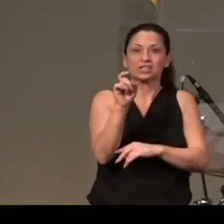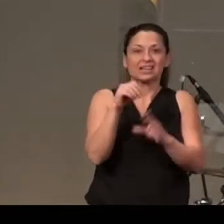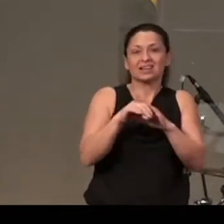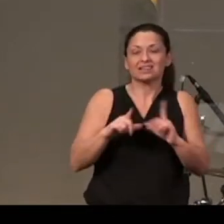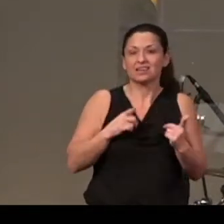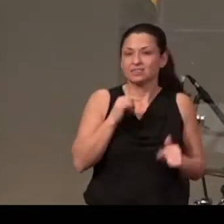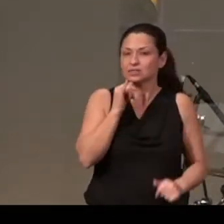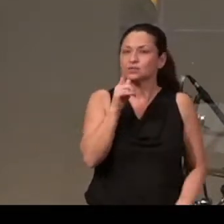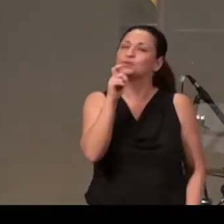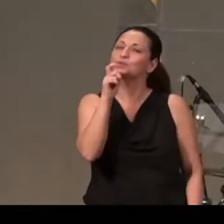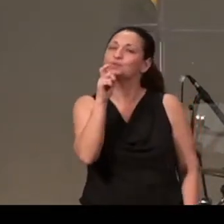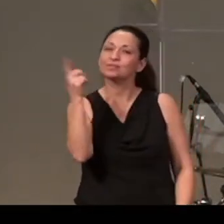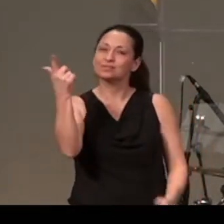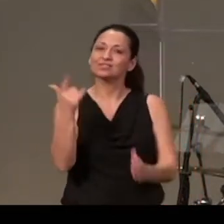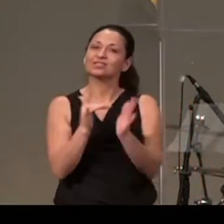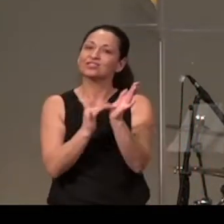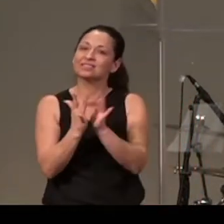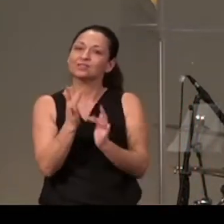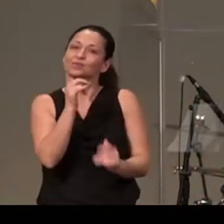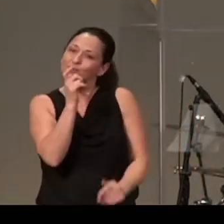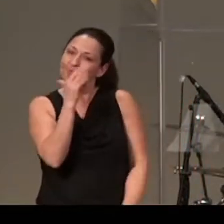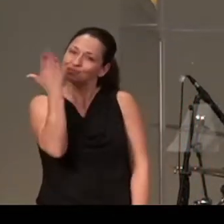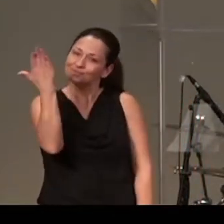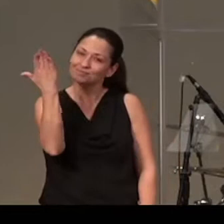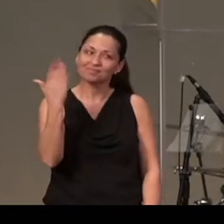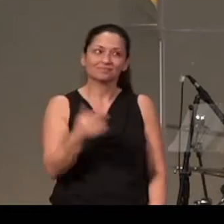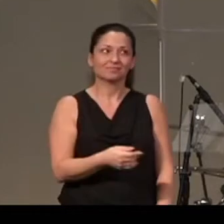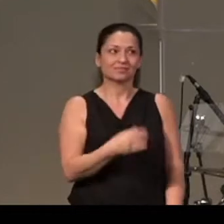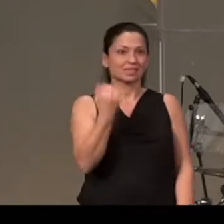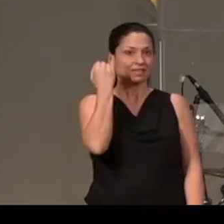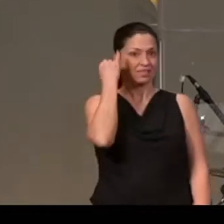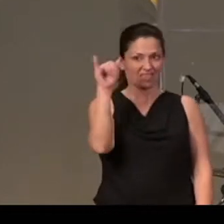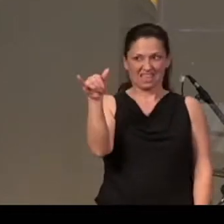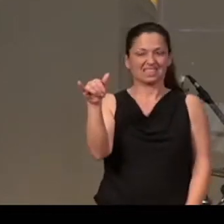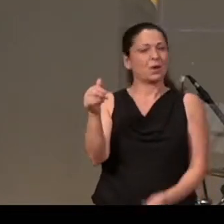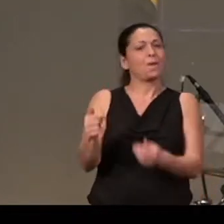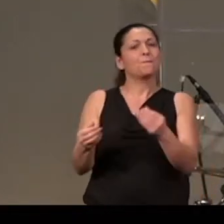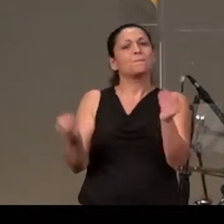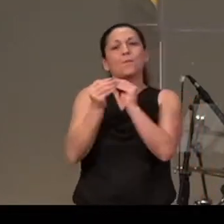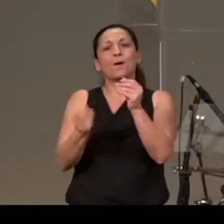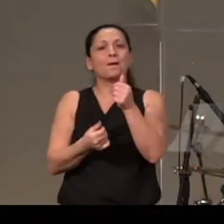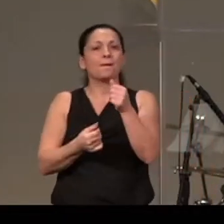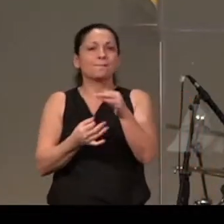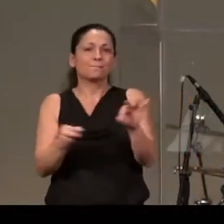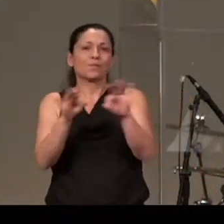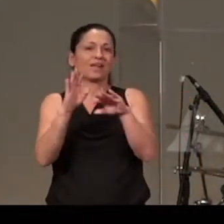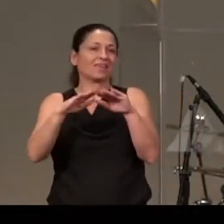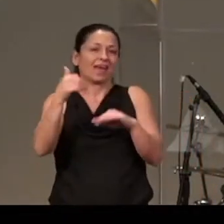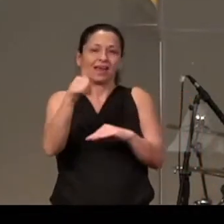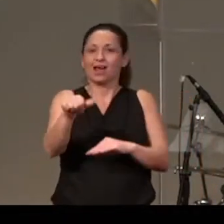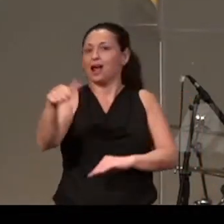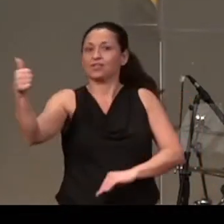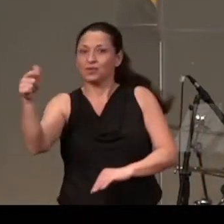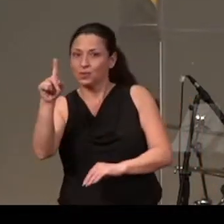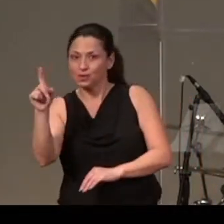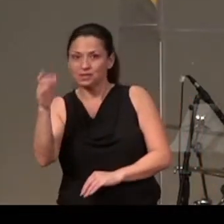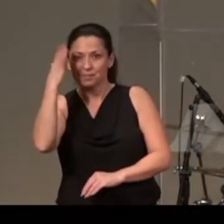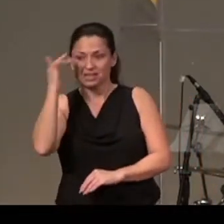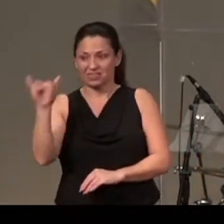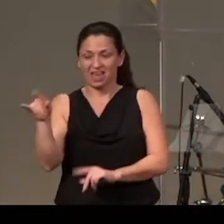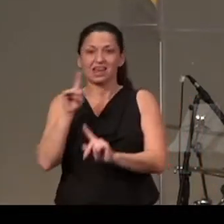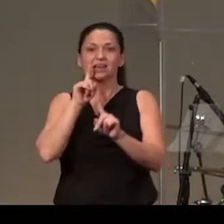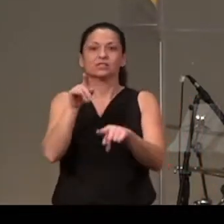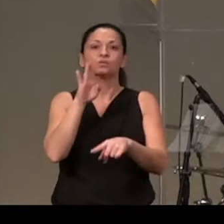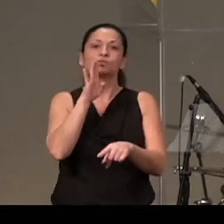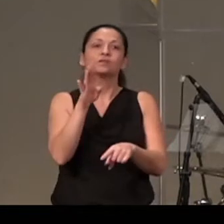Jesus? Is who is Jesus? That's more important than any other question, because the answer to that question will determine the